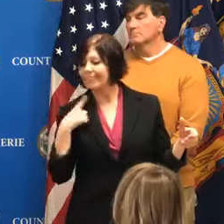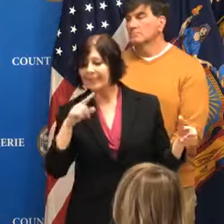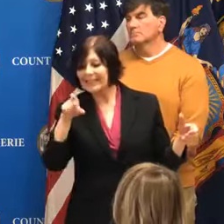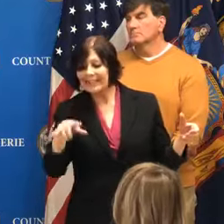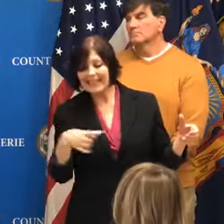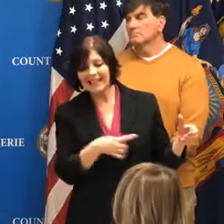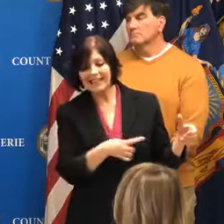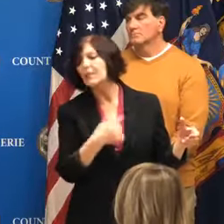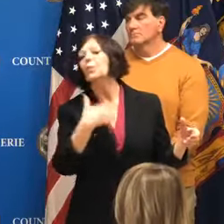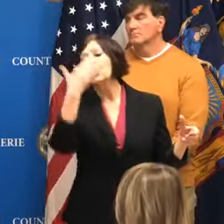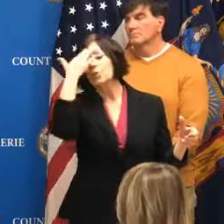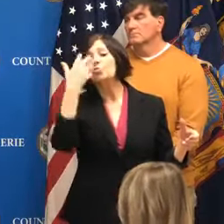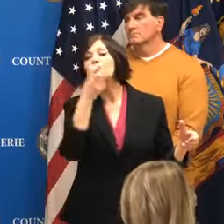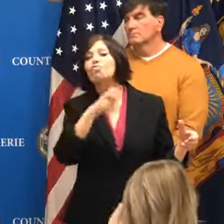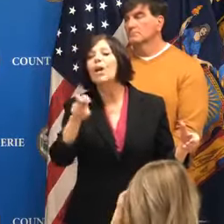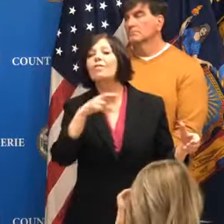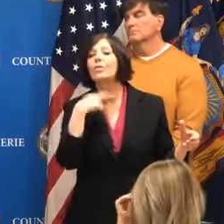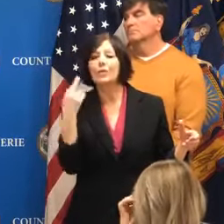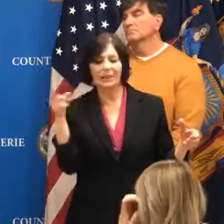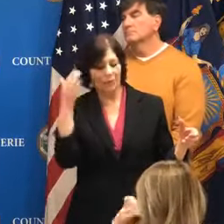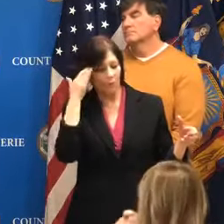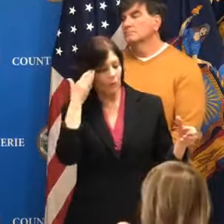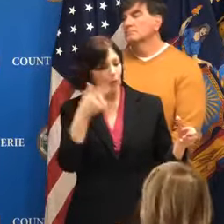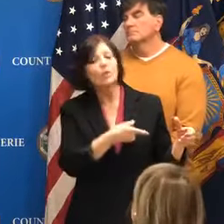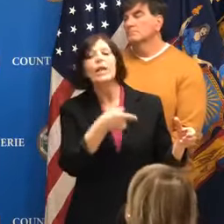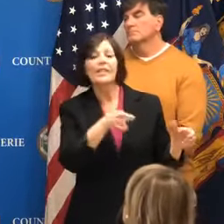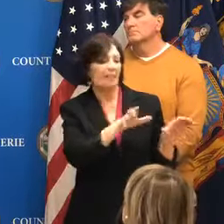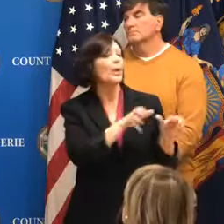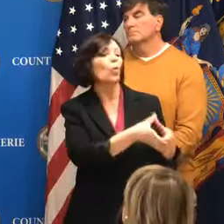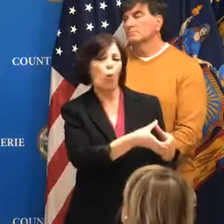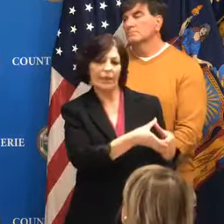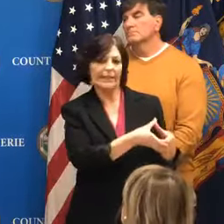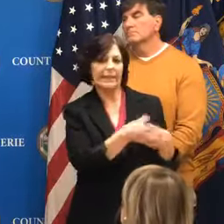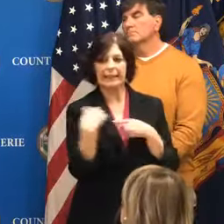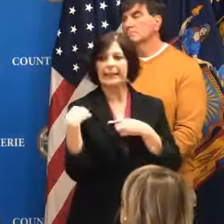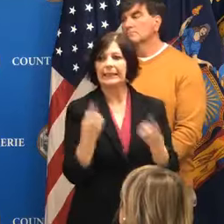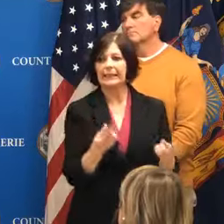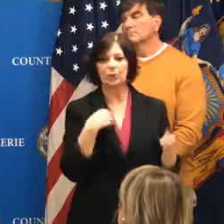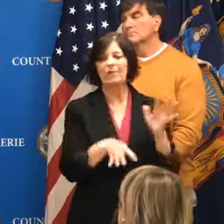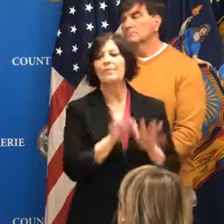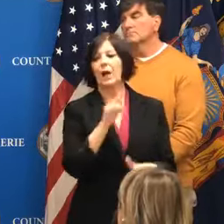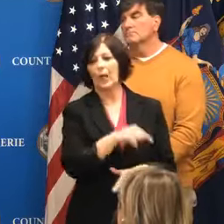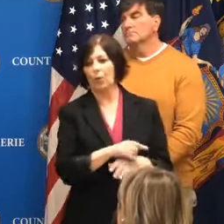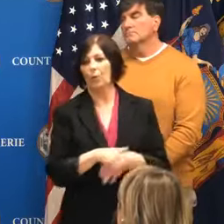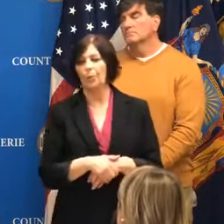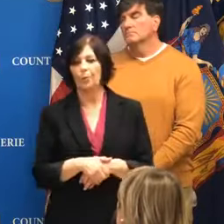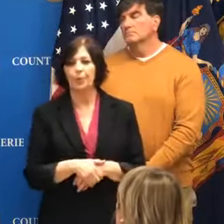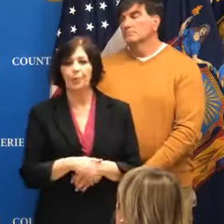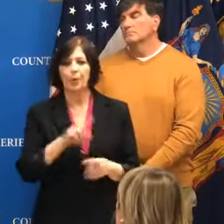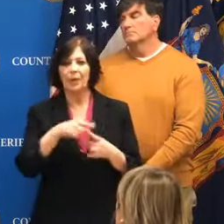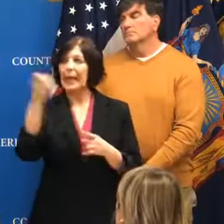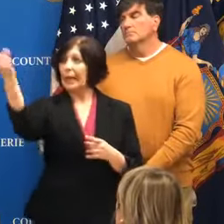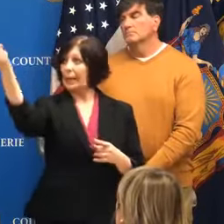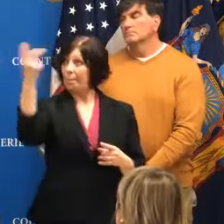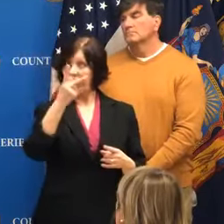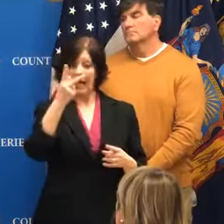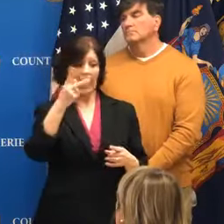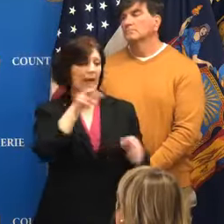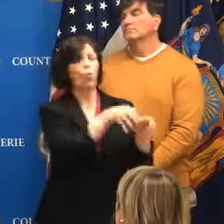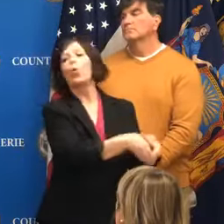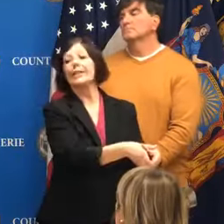have travel risks of exposure, and so they've been in quarantine since we found out about them, since they returned from their trip